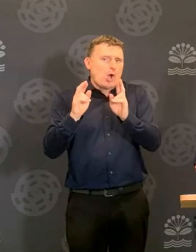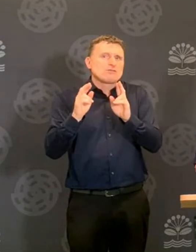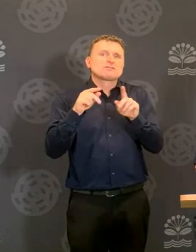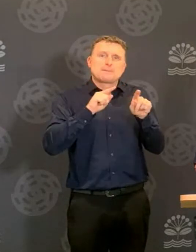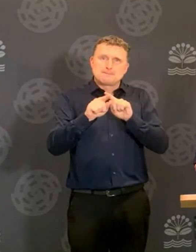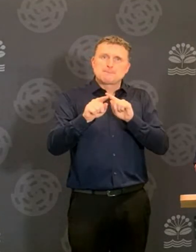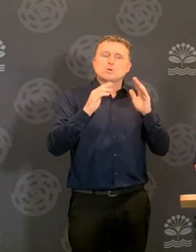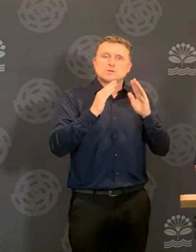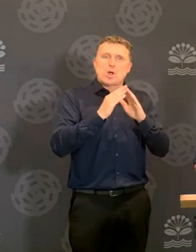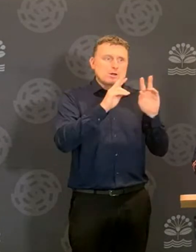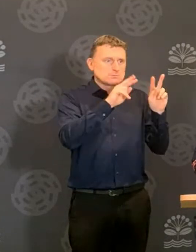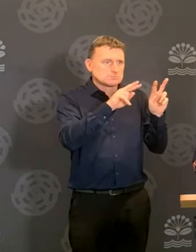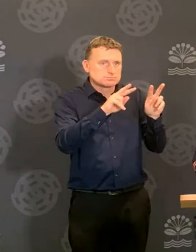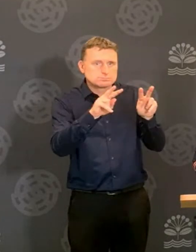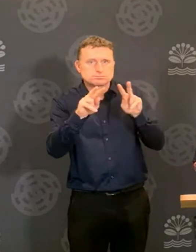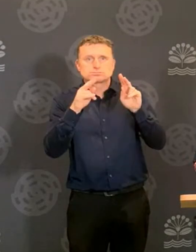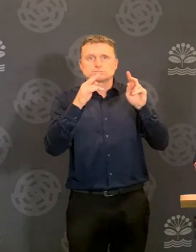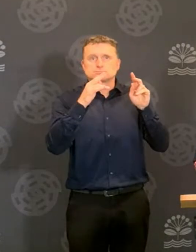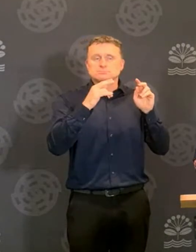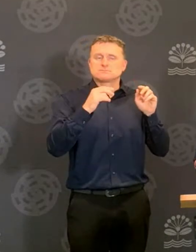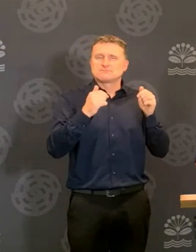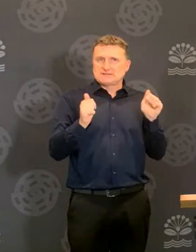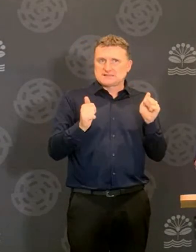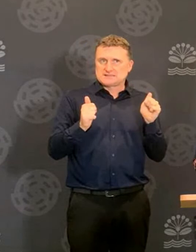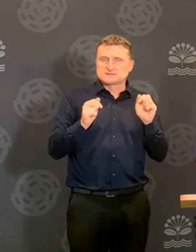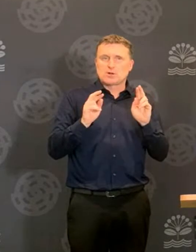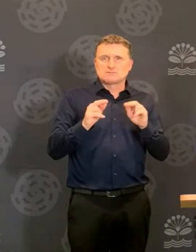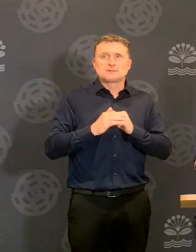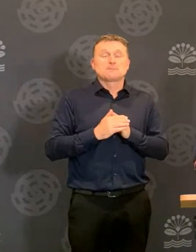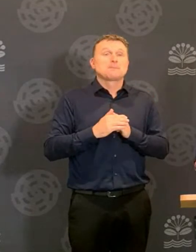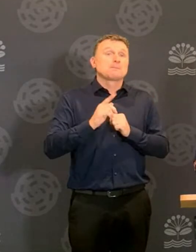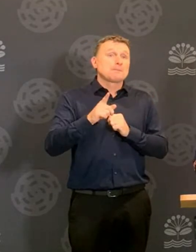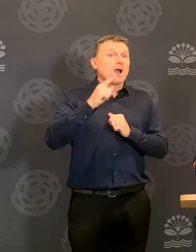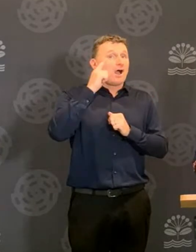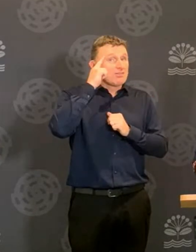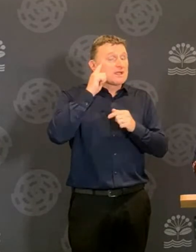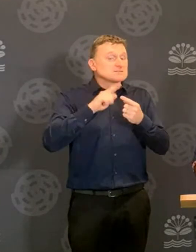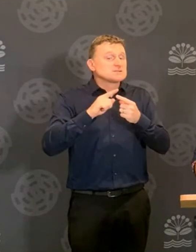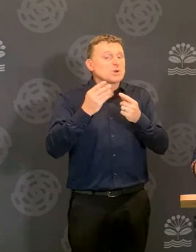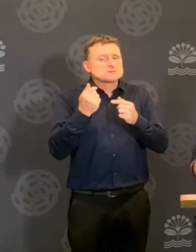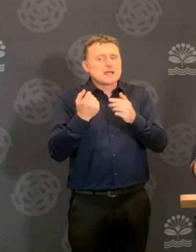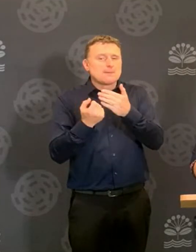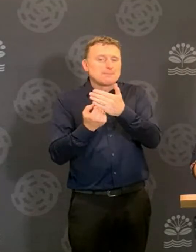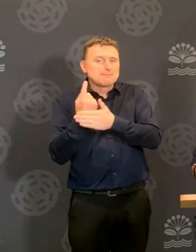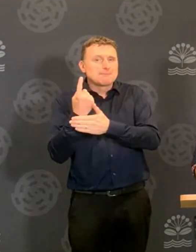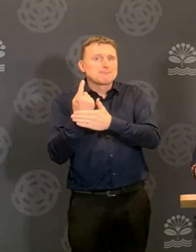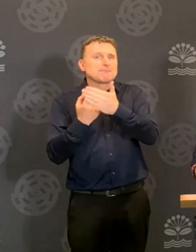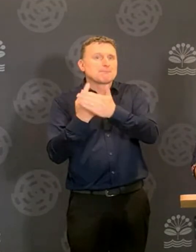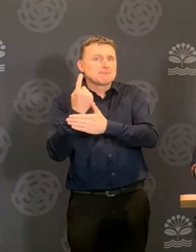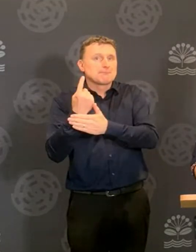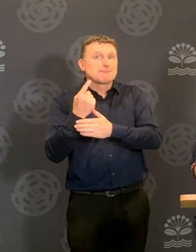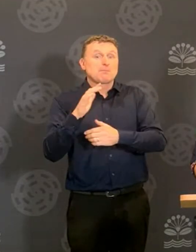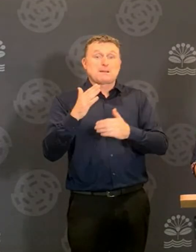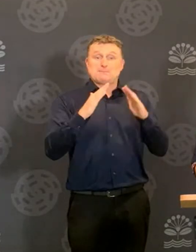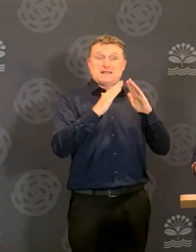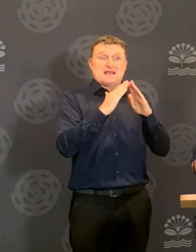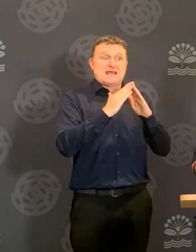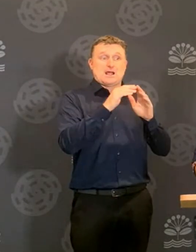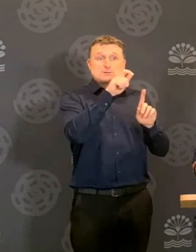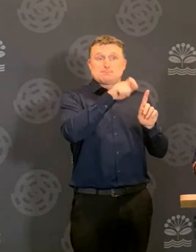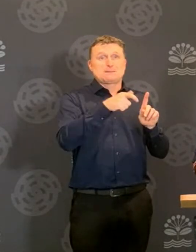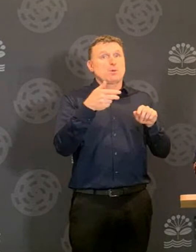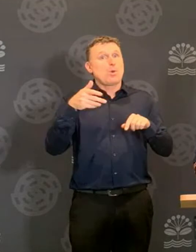got through the majority of homes. We do expect there will continue to be some emerging issues or some properties. For example, people might have been